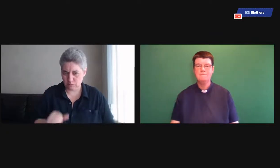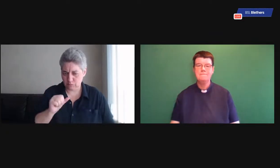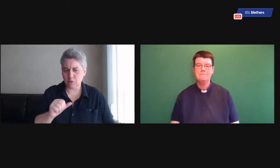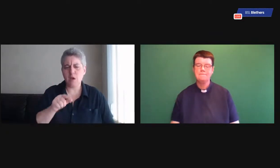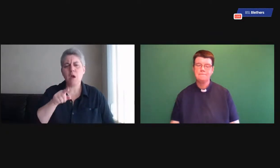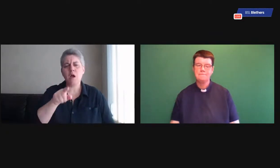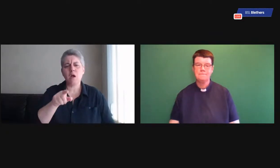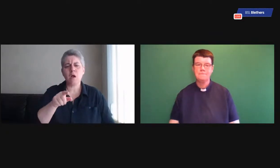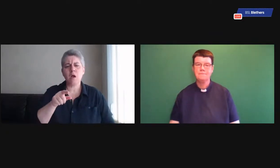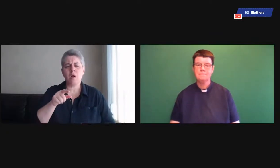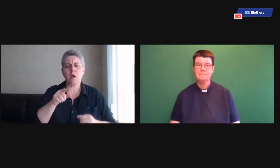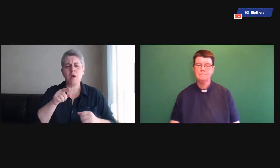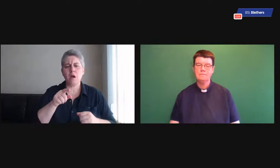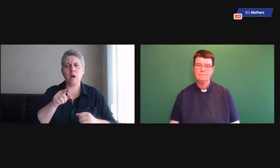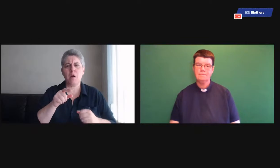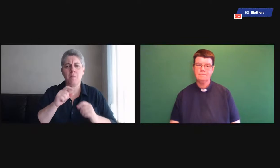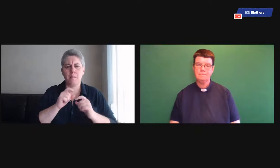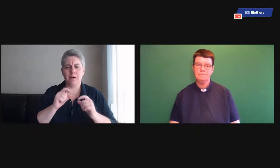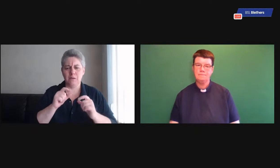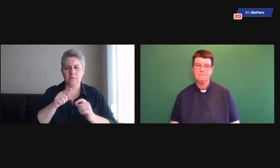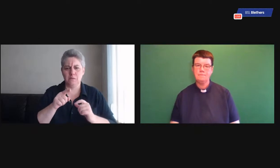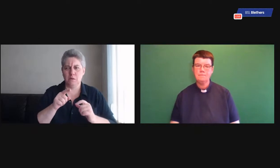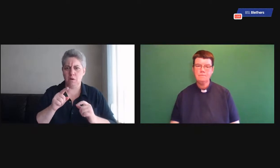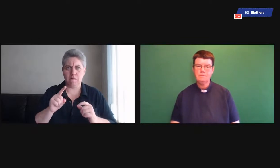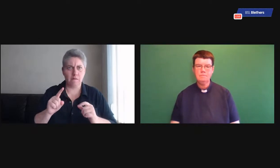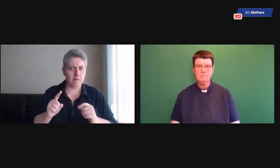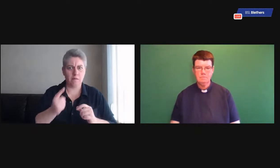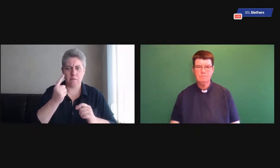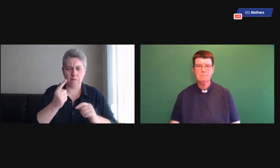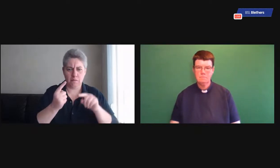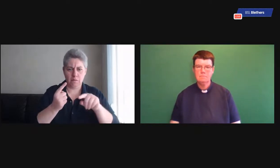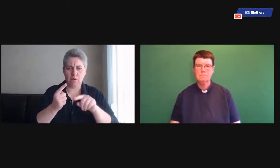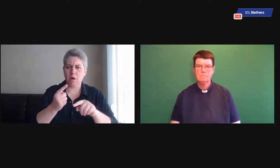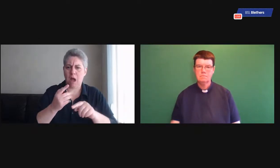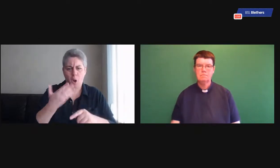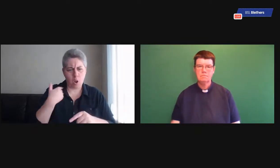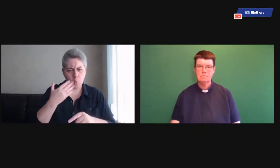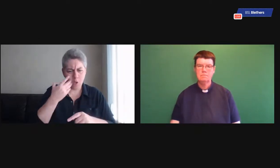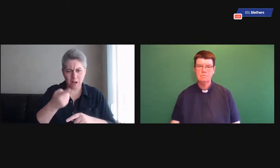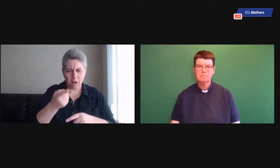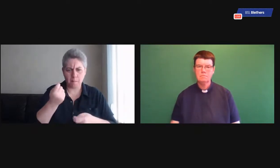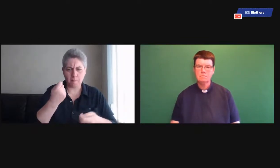moment. I'm the big D, the culturally deaf sign language user. I'm the only one.